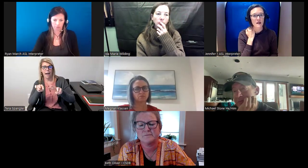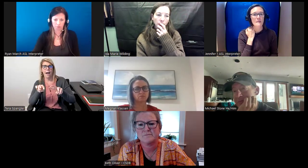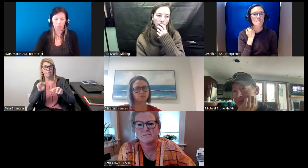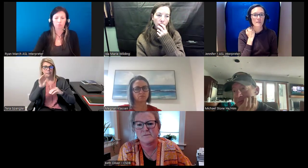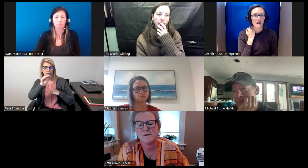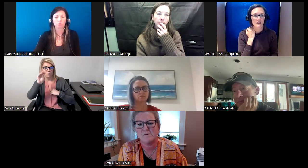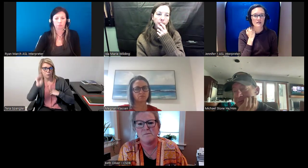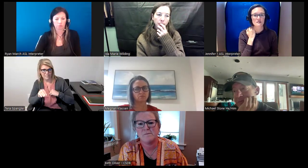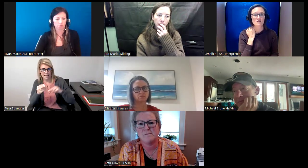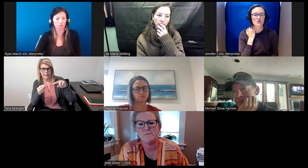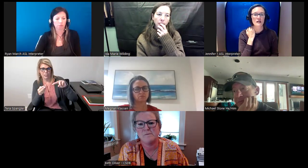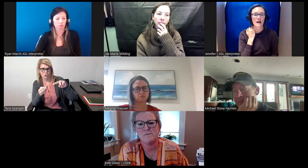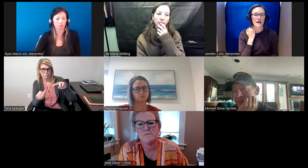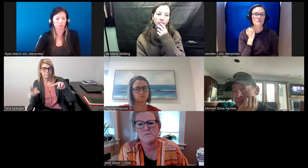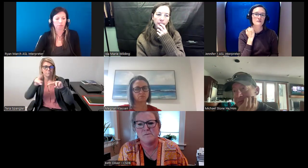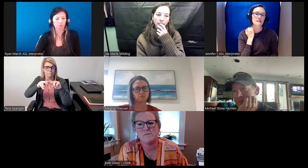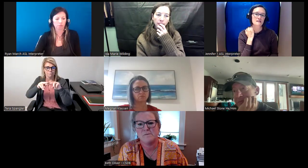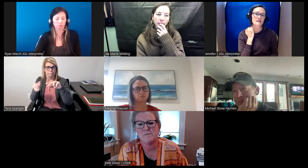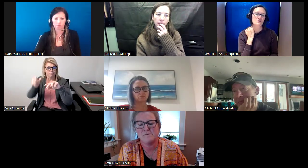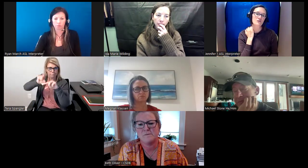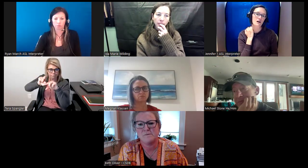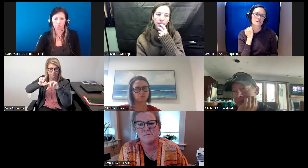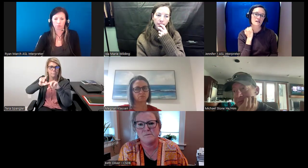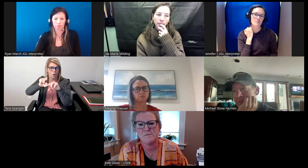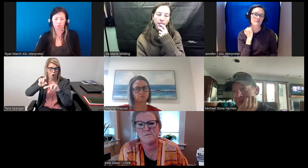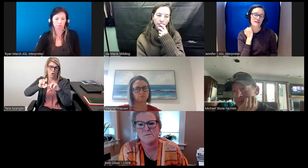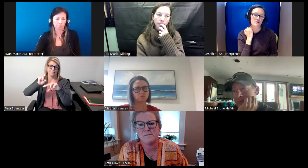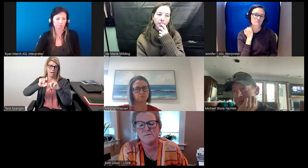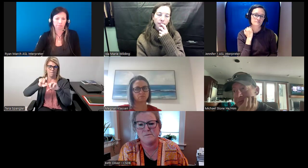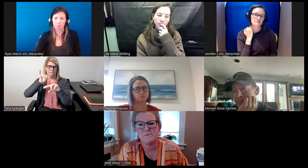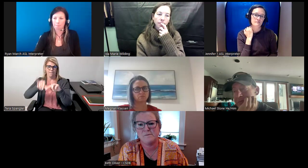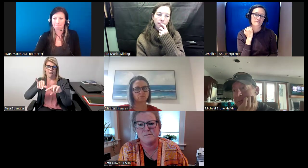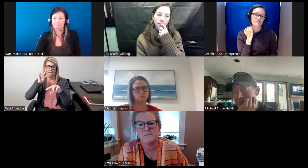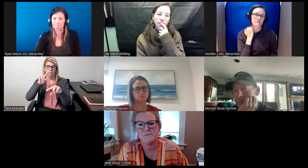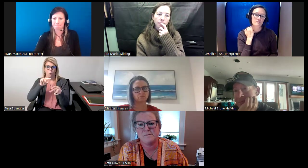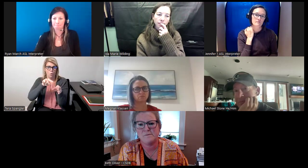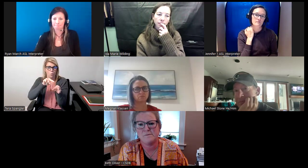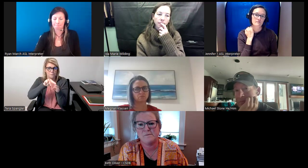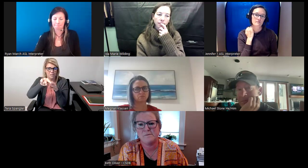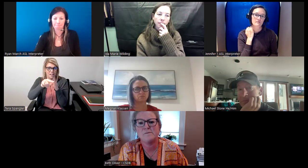that, but look at a percentage on top of that